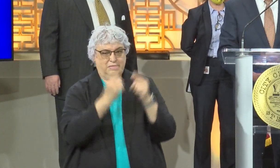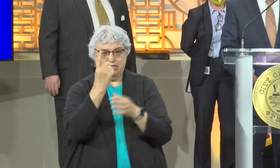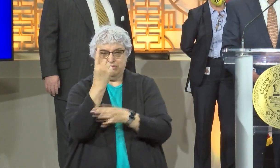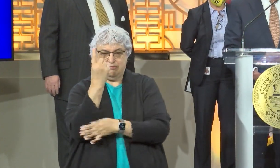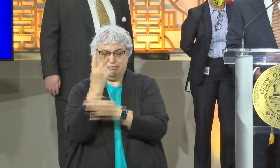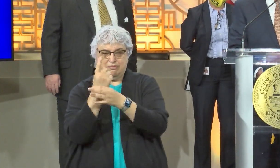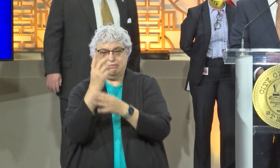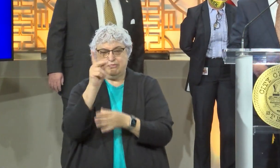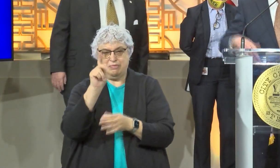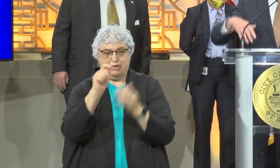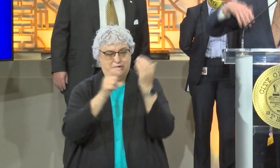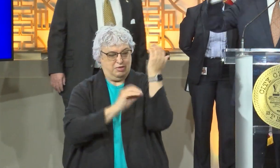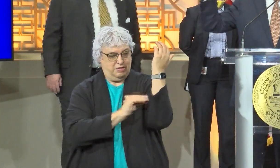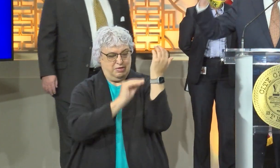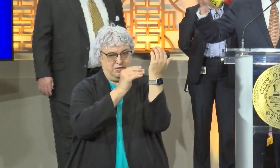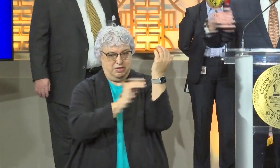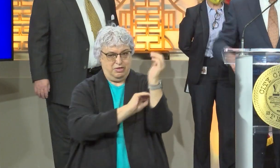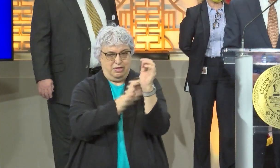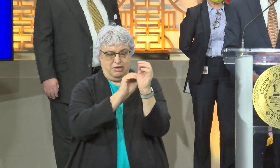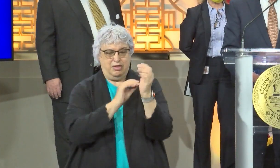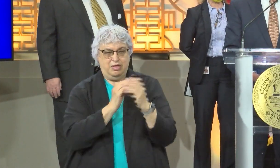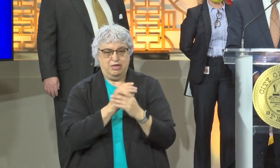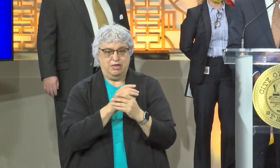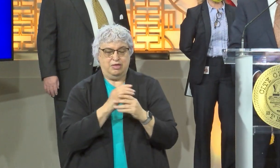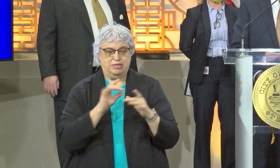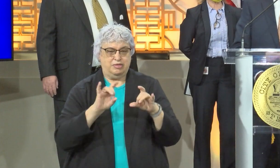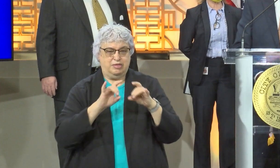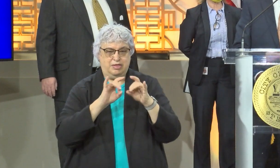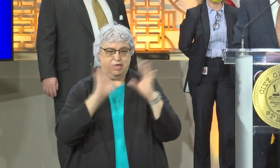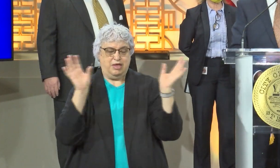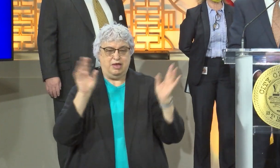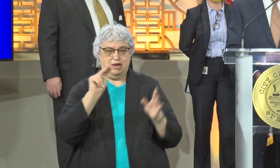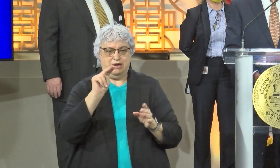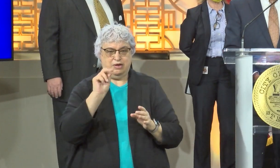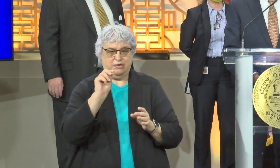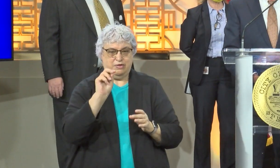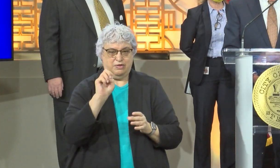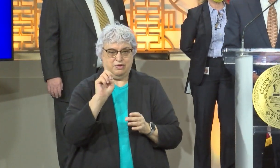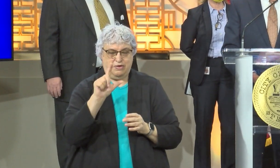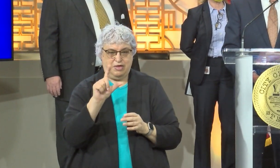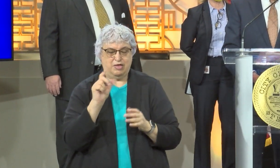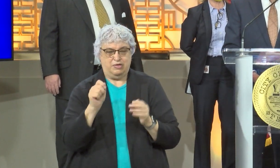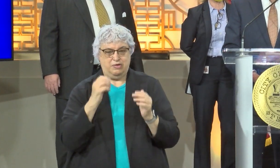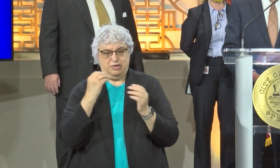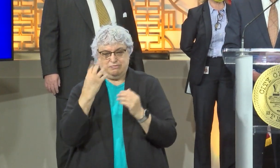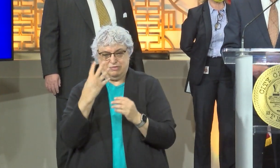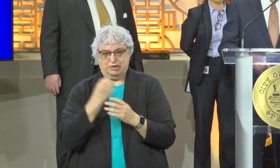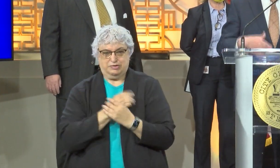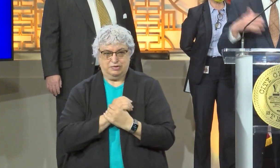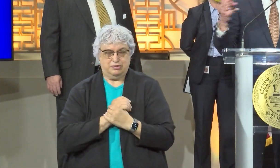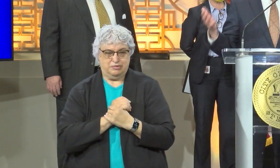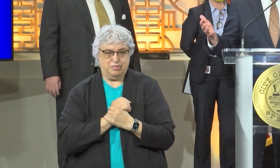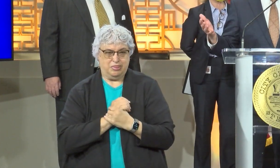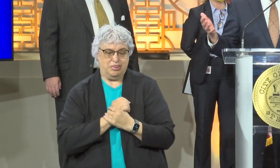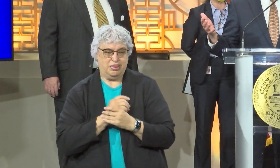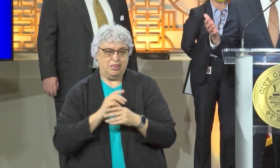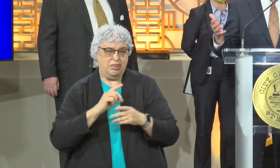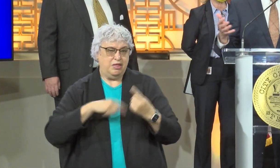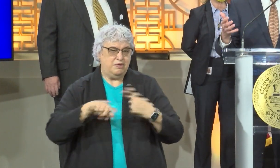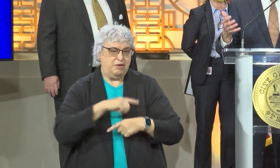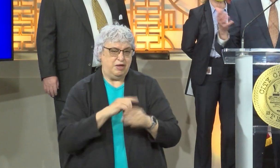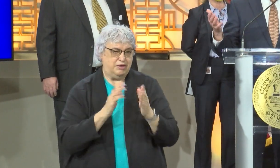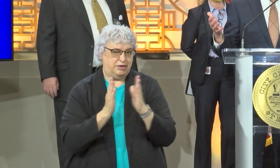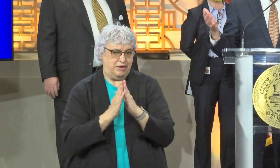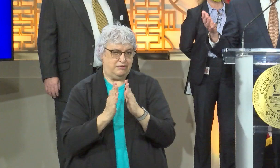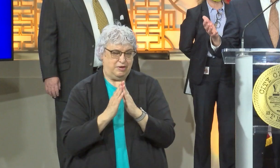have, and a big lighted Noel, which is a great selfie moment that you can have. And then around downtown,